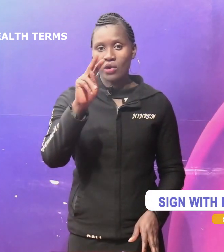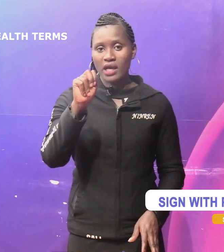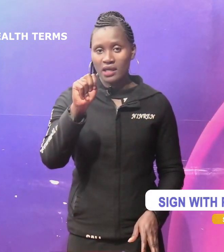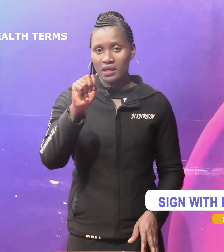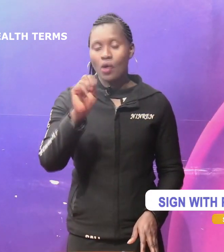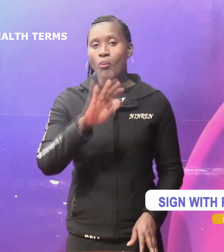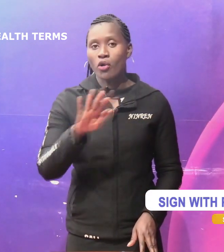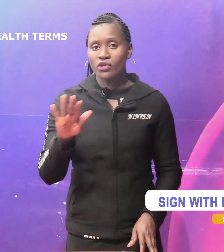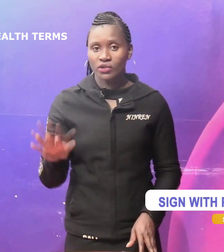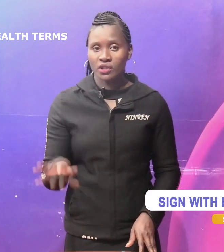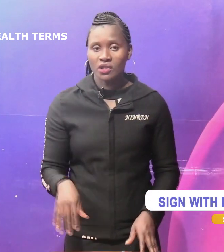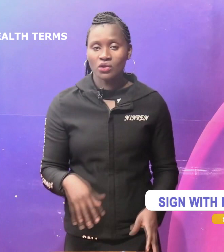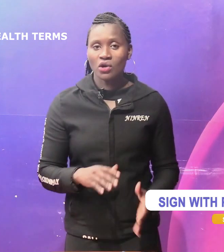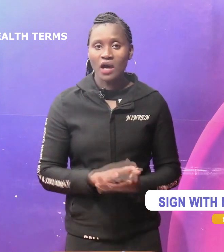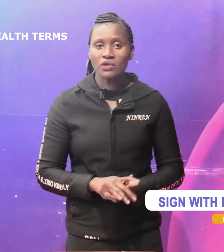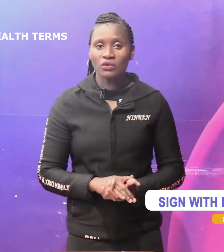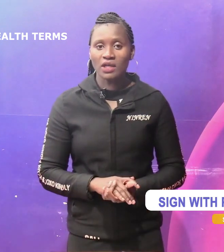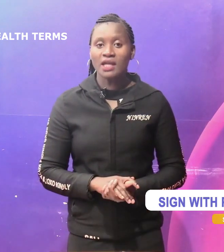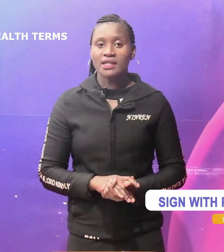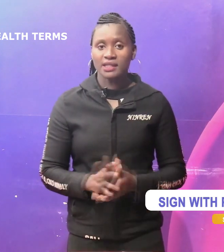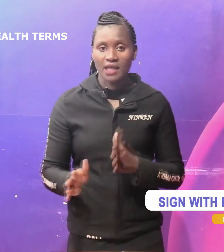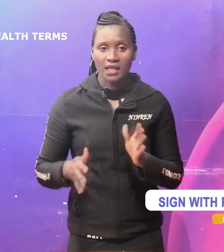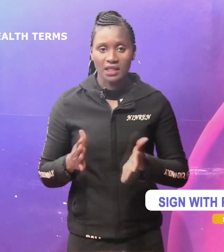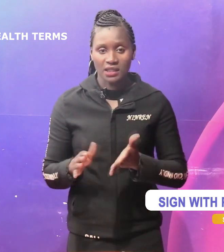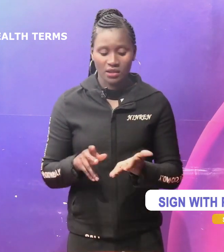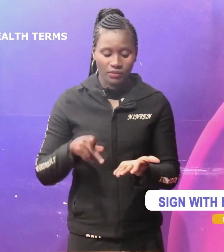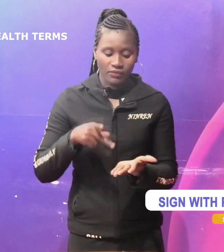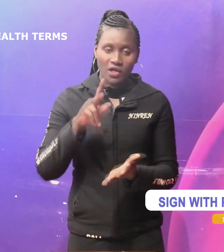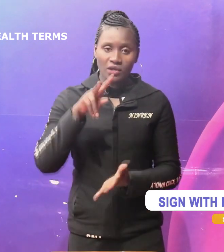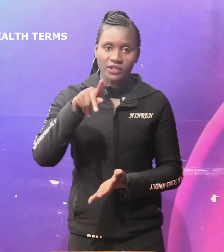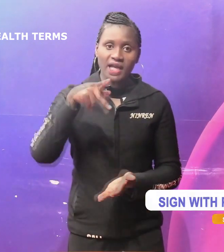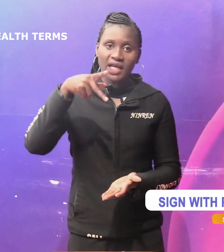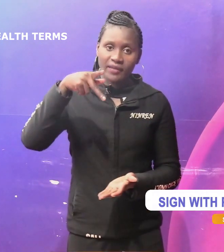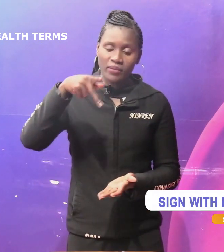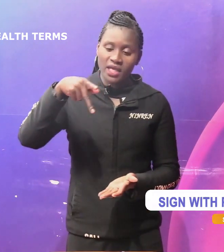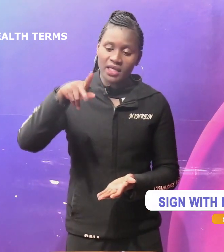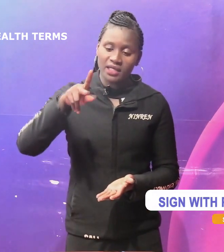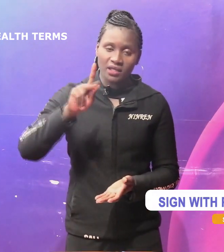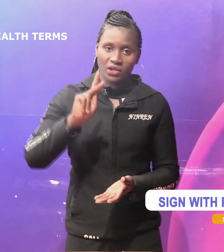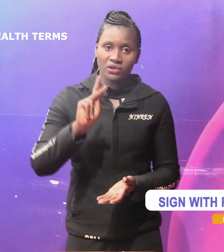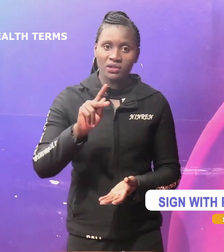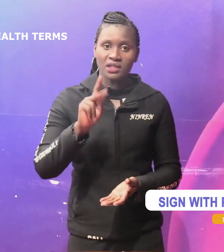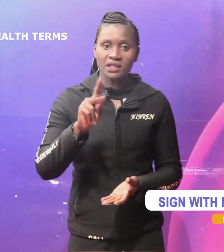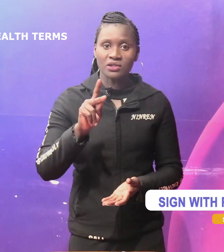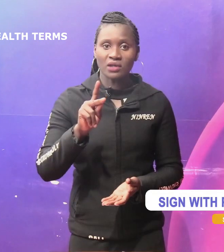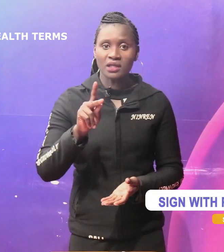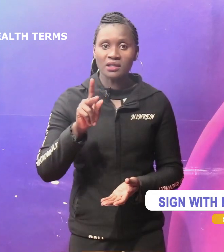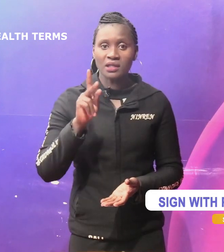Poison. Poison. So how do we sign it? Using a letter P, you disinitialize letter